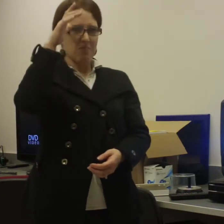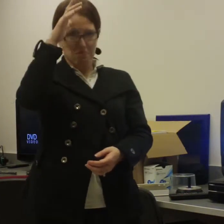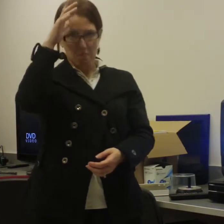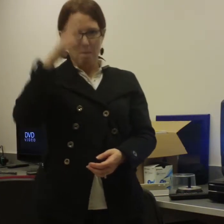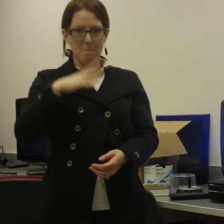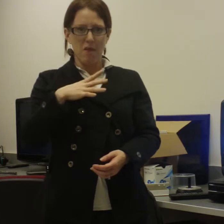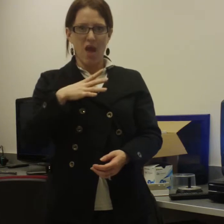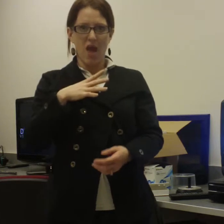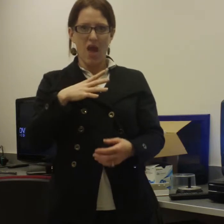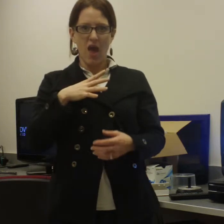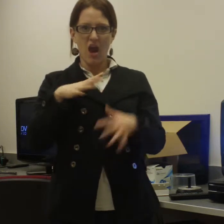Okay, which?